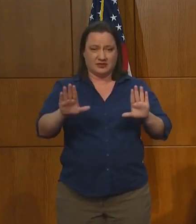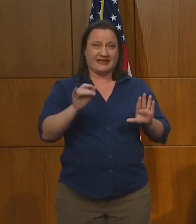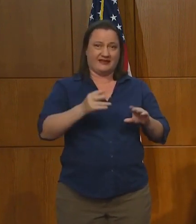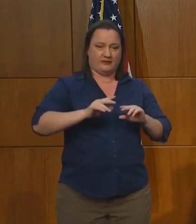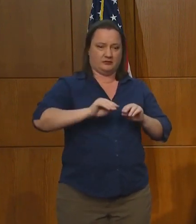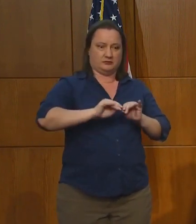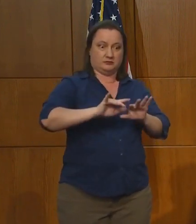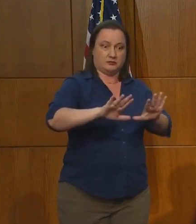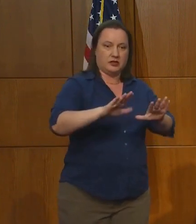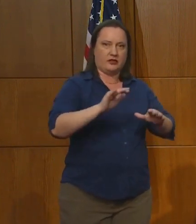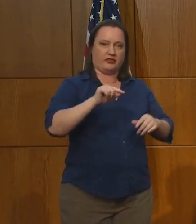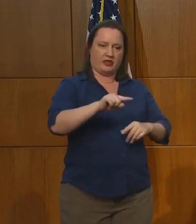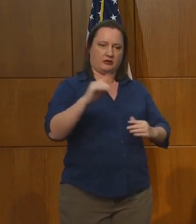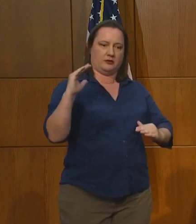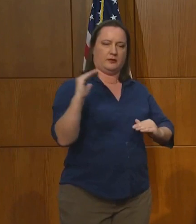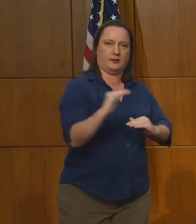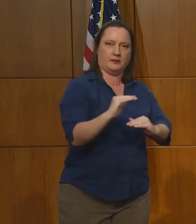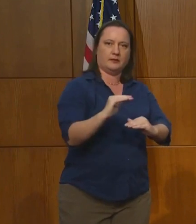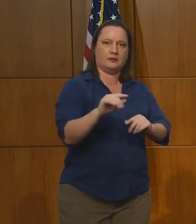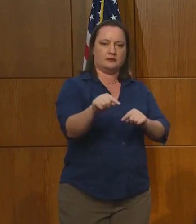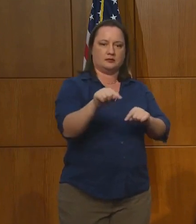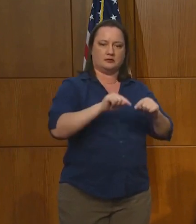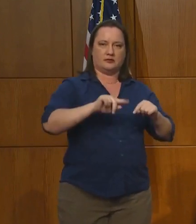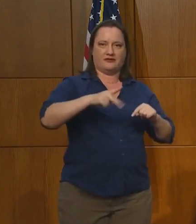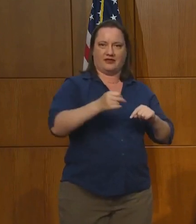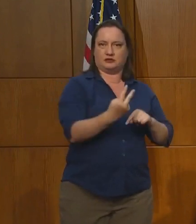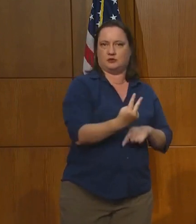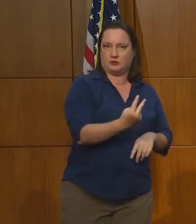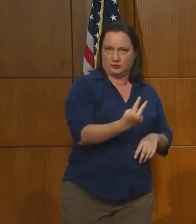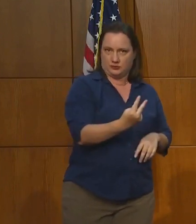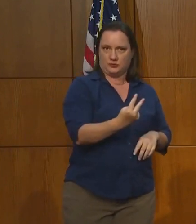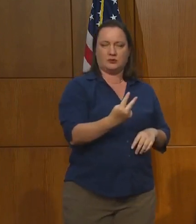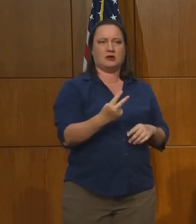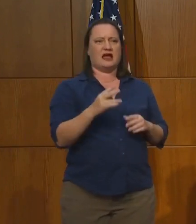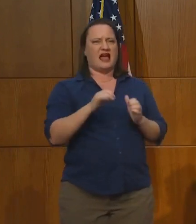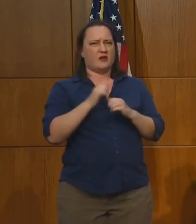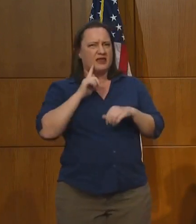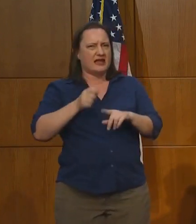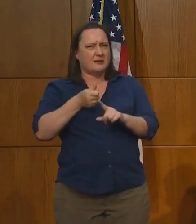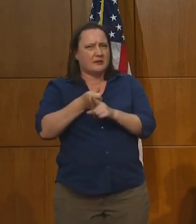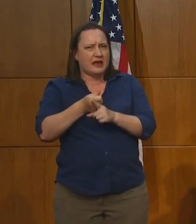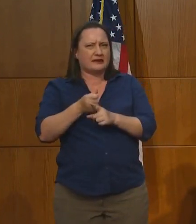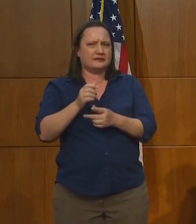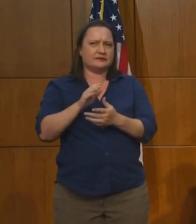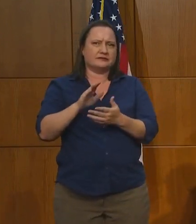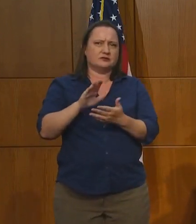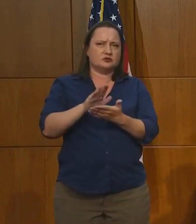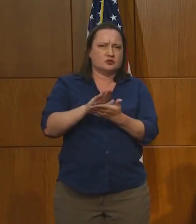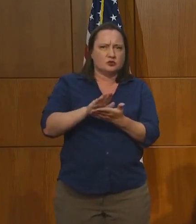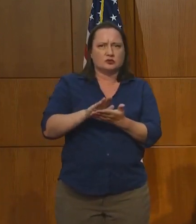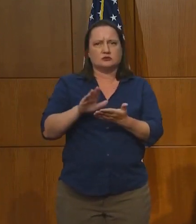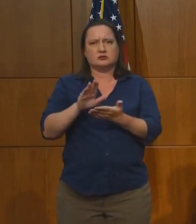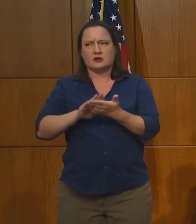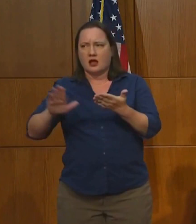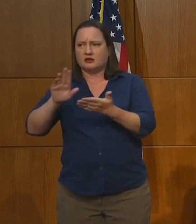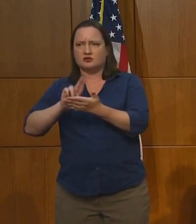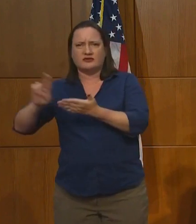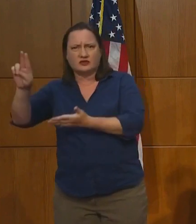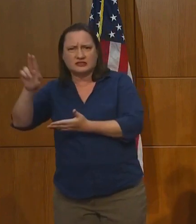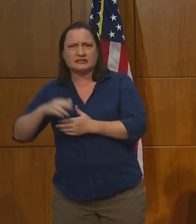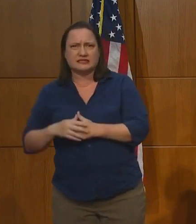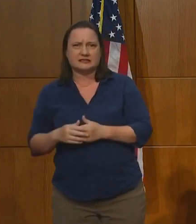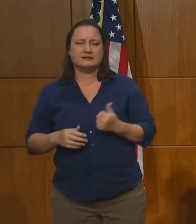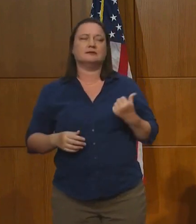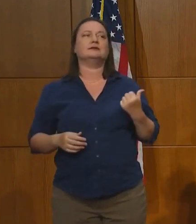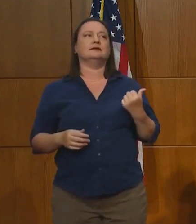the schools and our colleges and universities. And I'm like everybody else. I want our children to be back in our schools. I